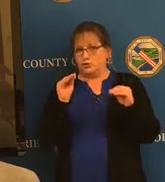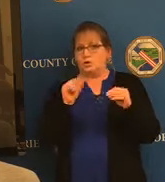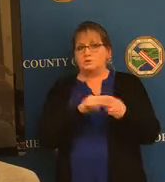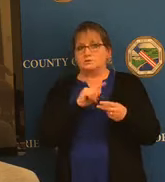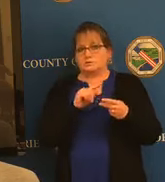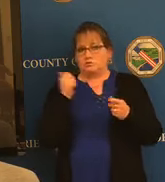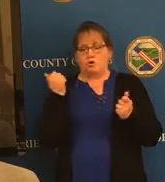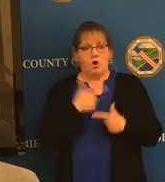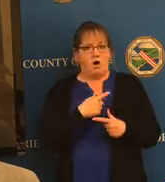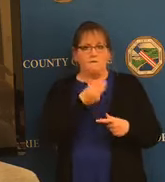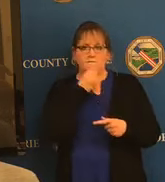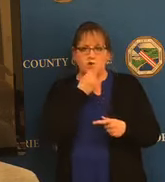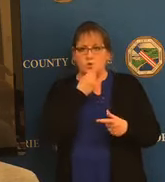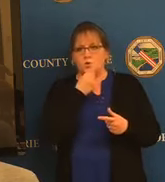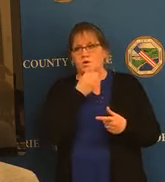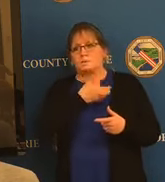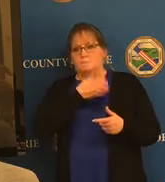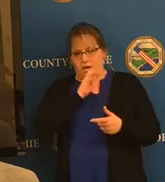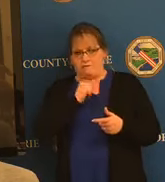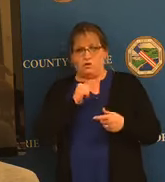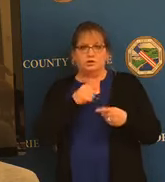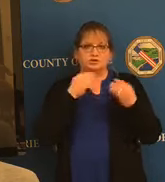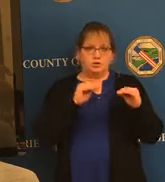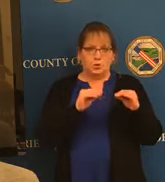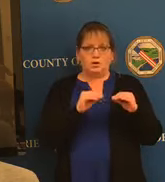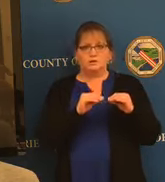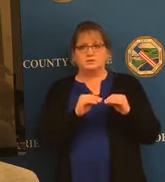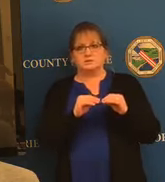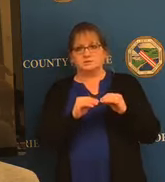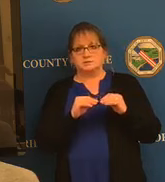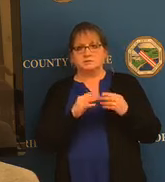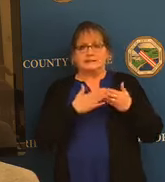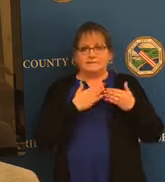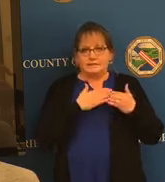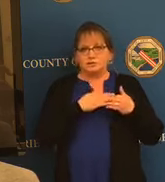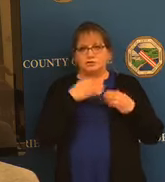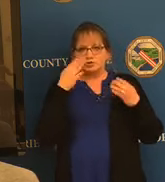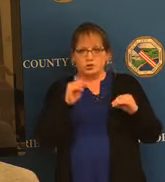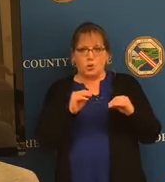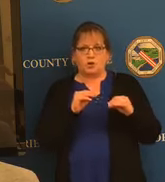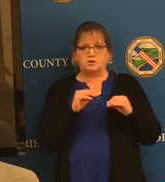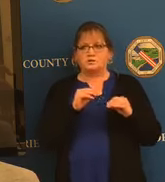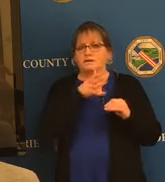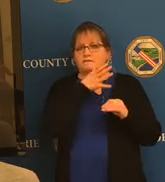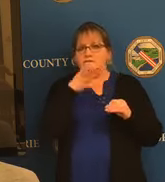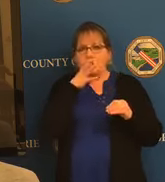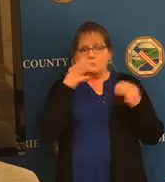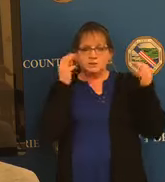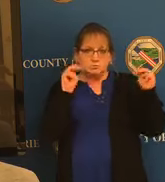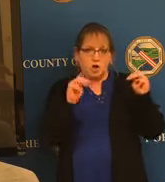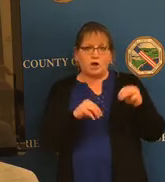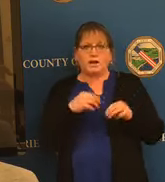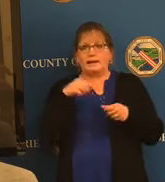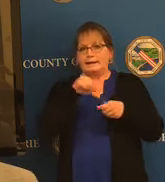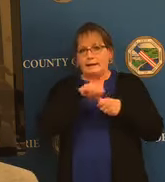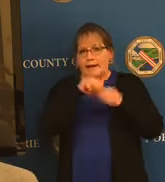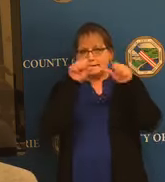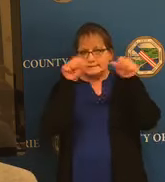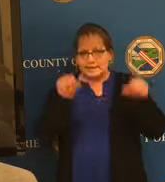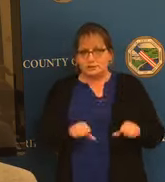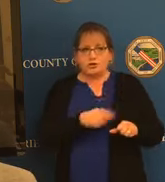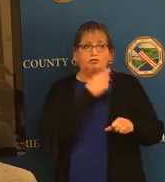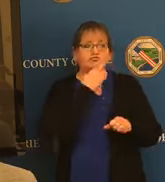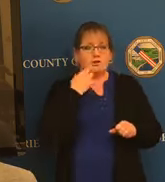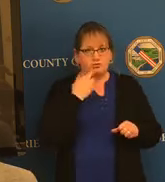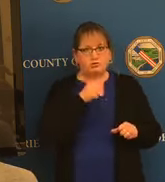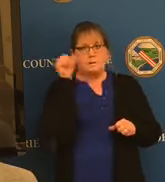all food and beverage stores, pharmacies, convenience stores, farmers markets, gas stations are considered essential, restaurant and bars, but only for